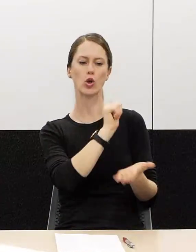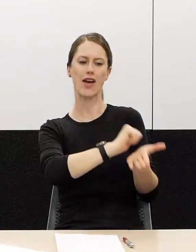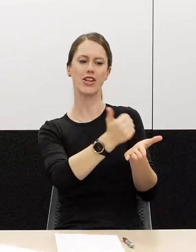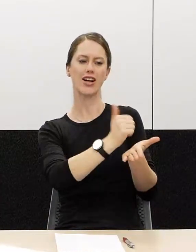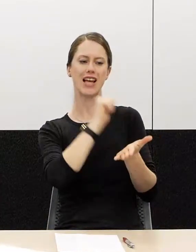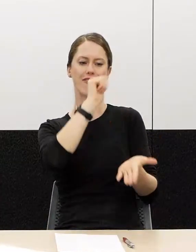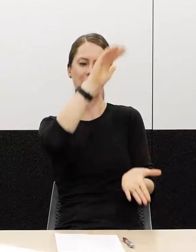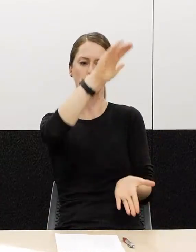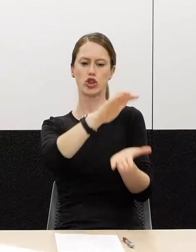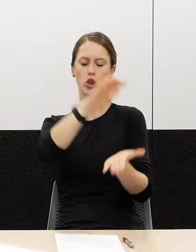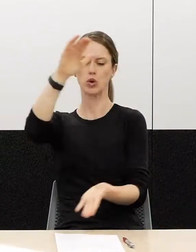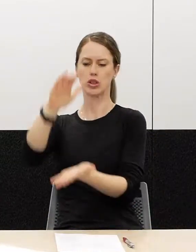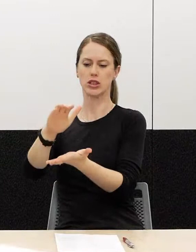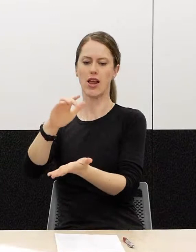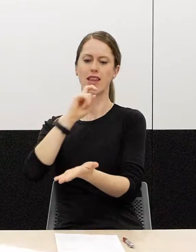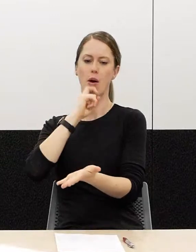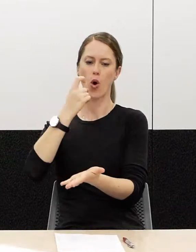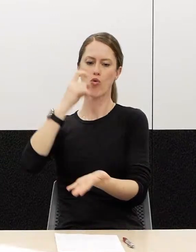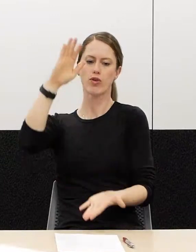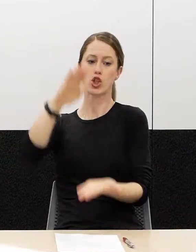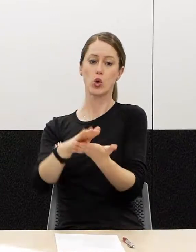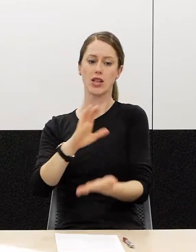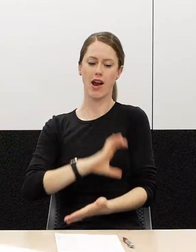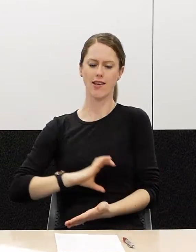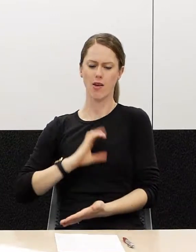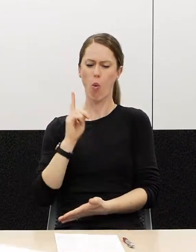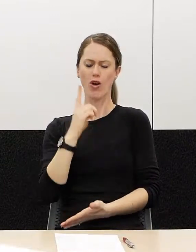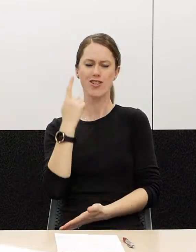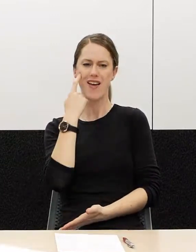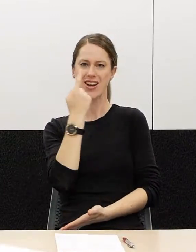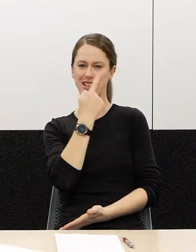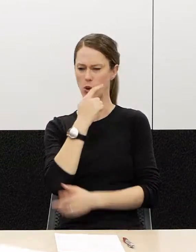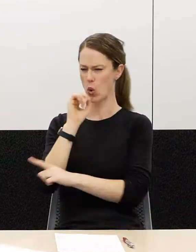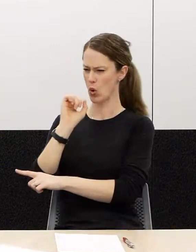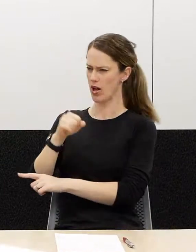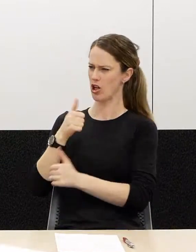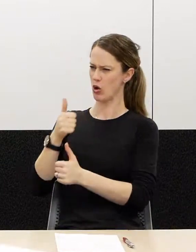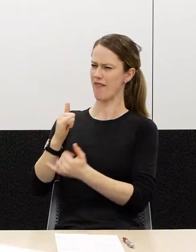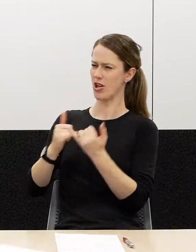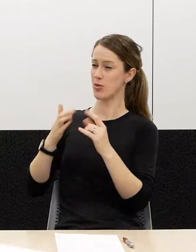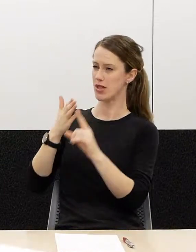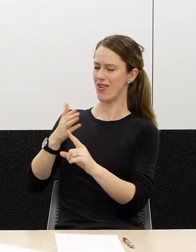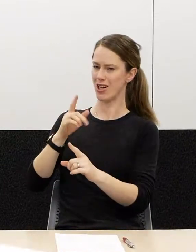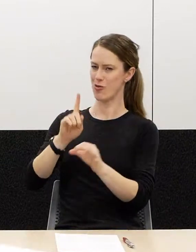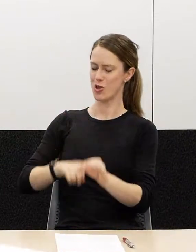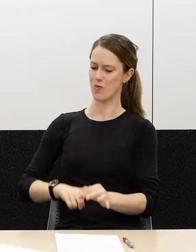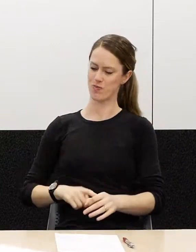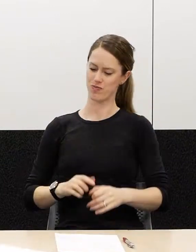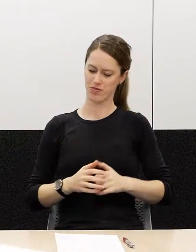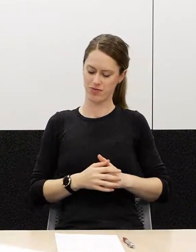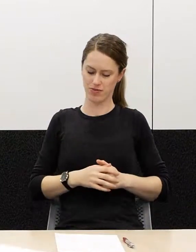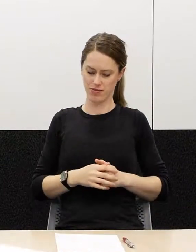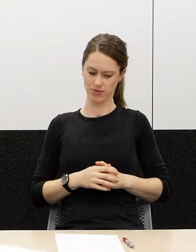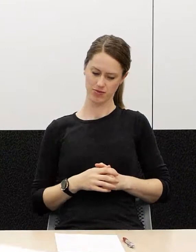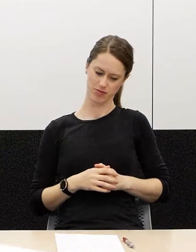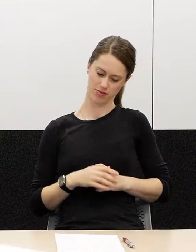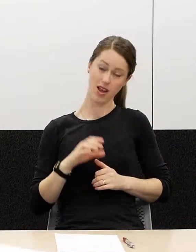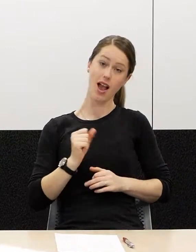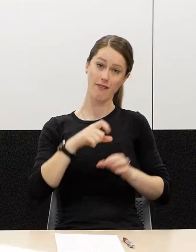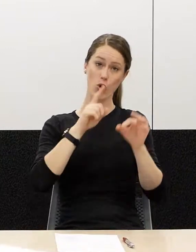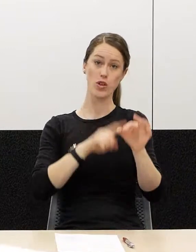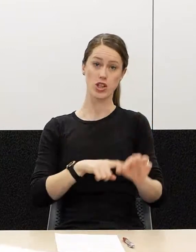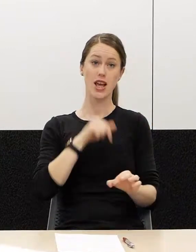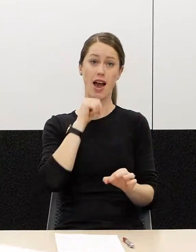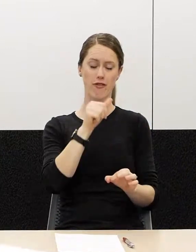is effective in reducing cancer? And that's a good and specific question. There is evidence that doing